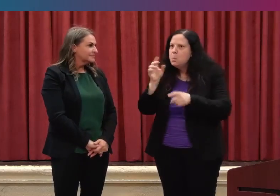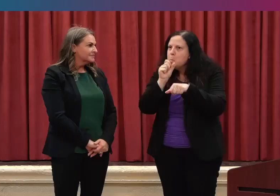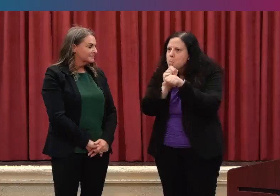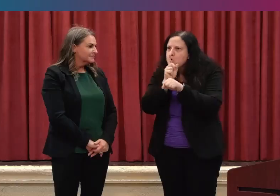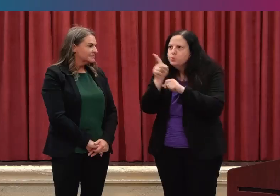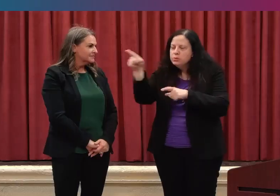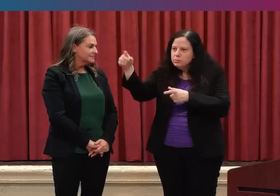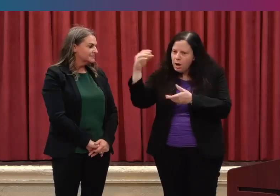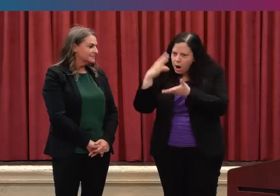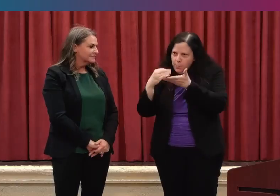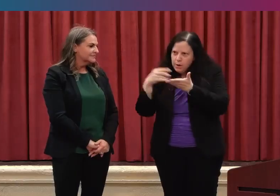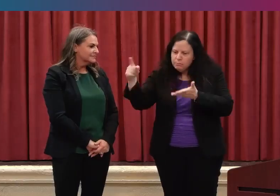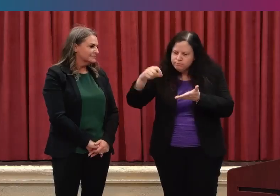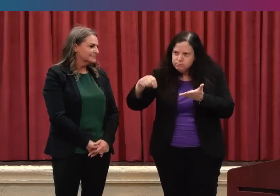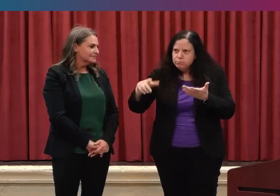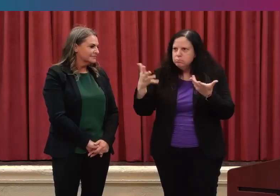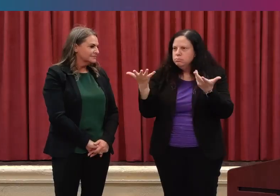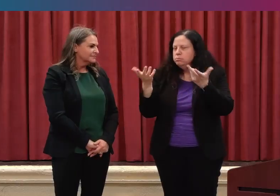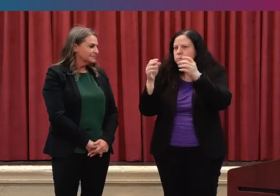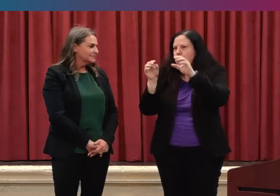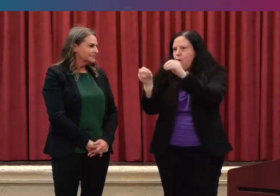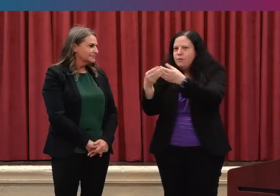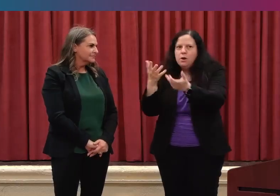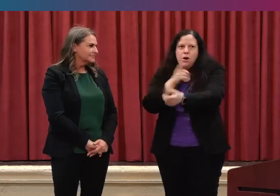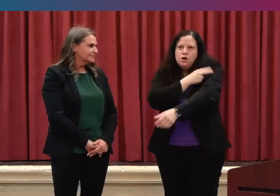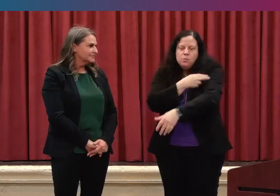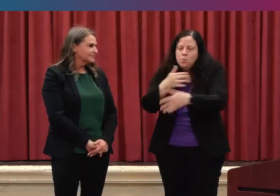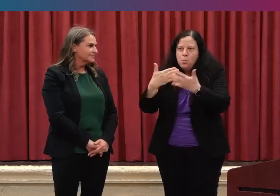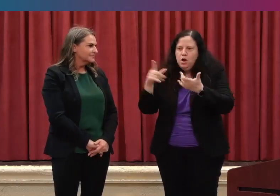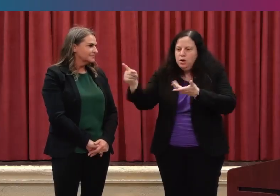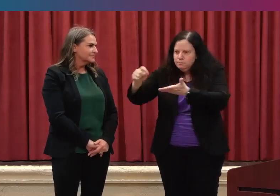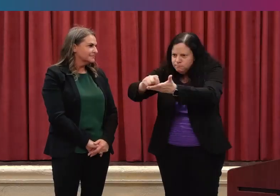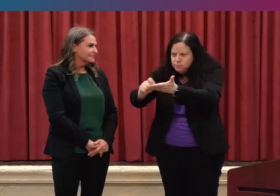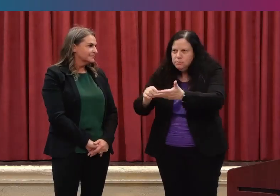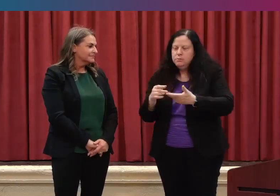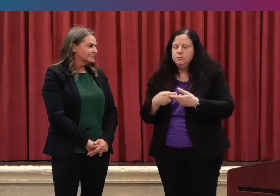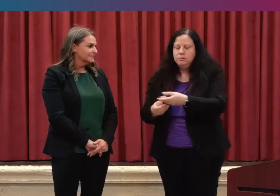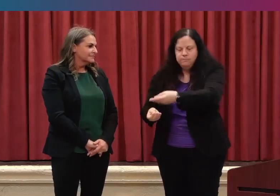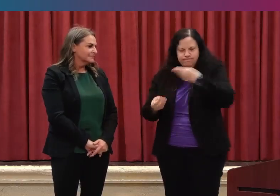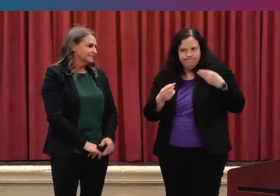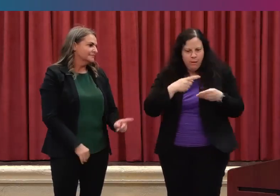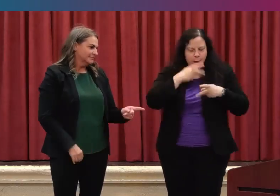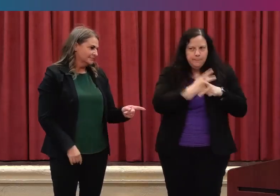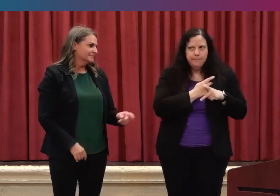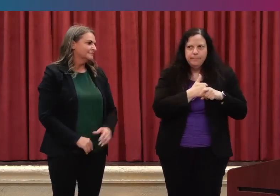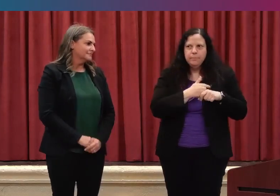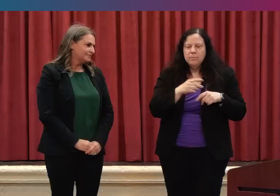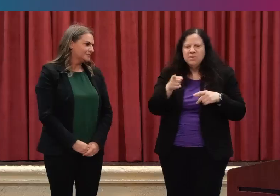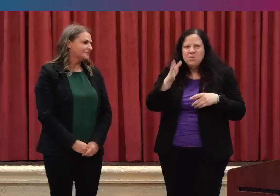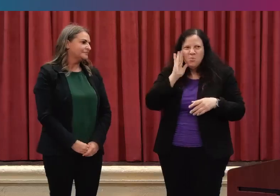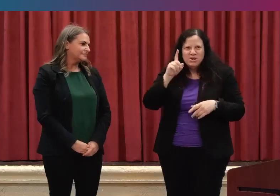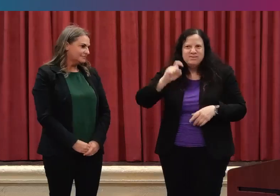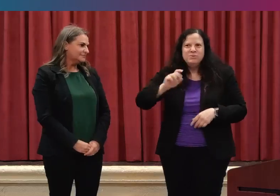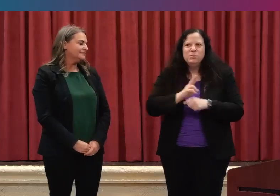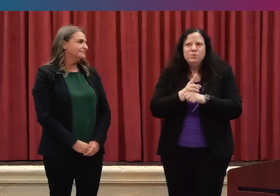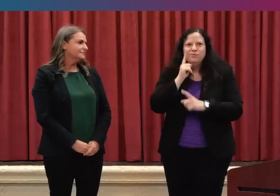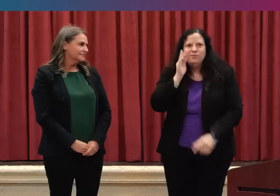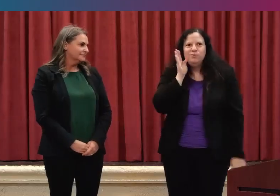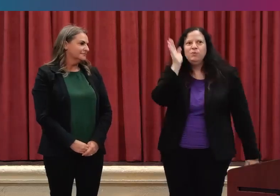whatever you have, maybe the information you give them, they can let them take it down and take a copy of it or take a picture of it, and then you keep that information.